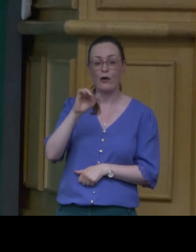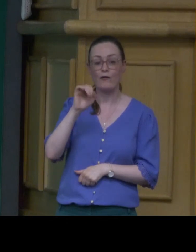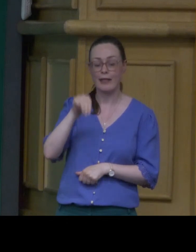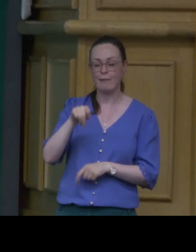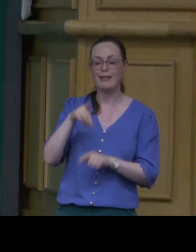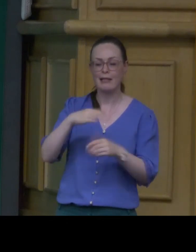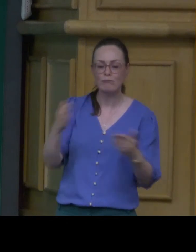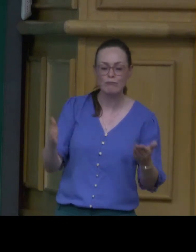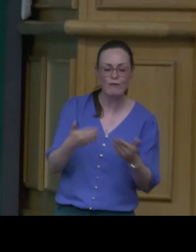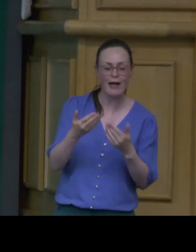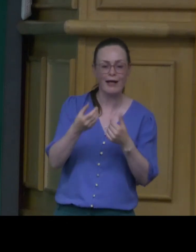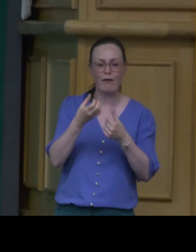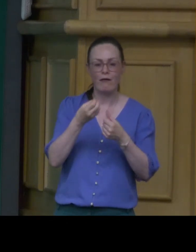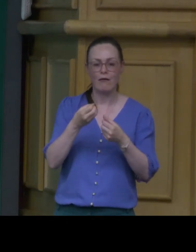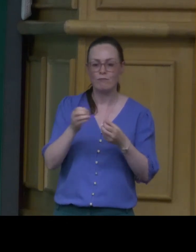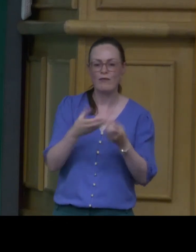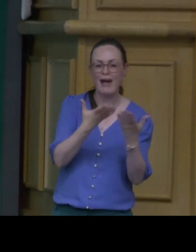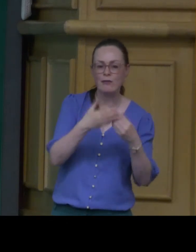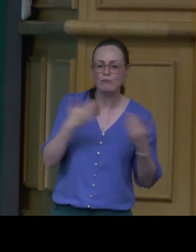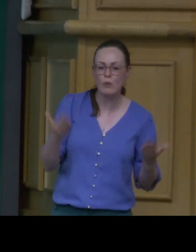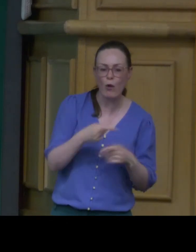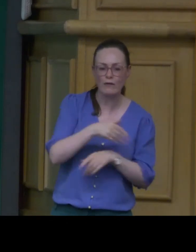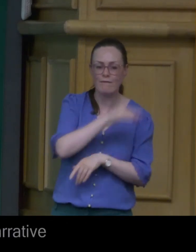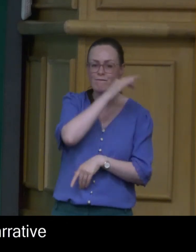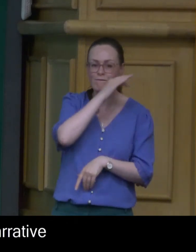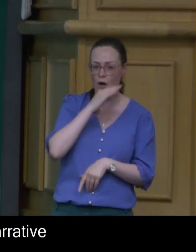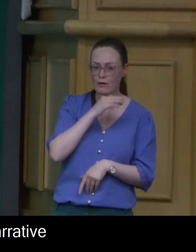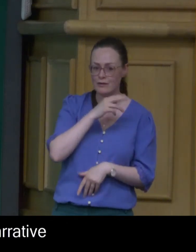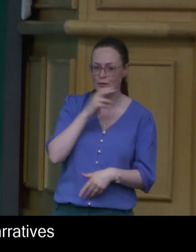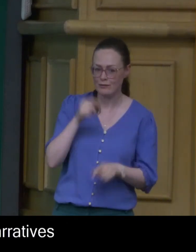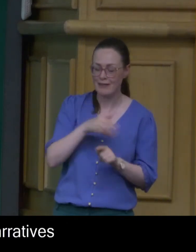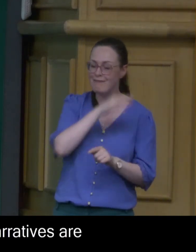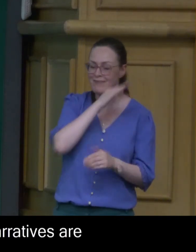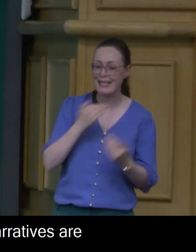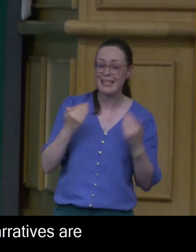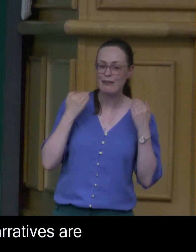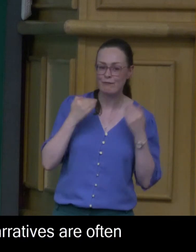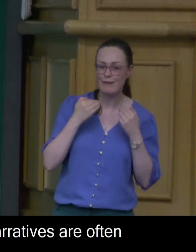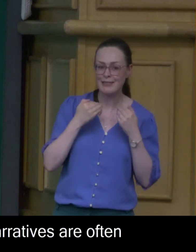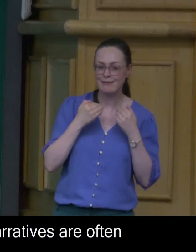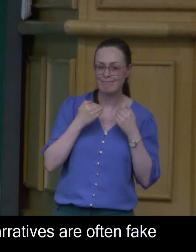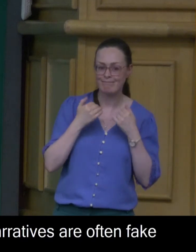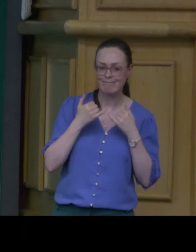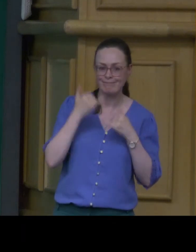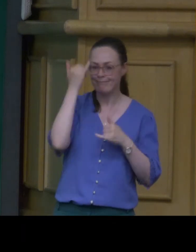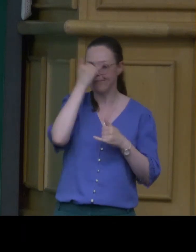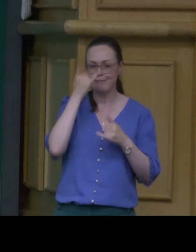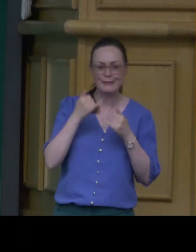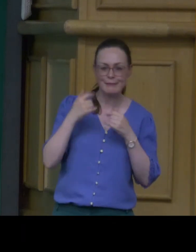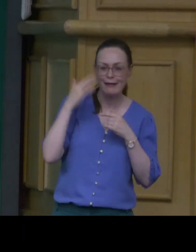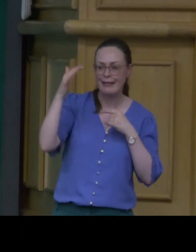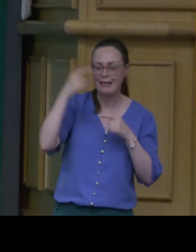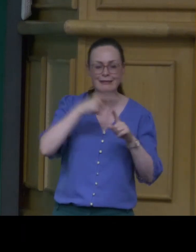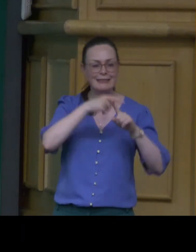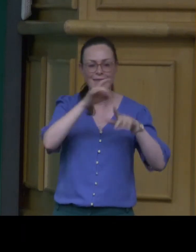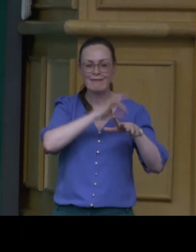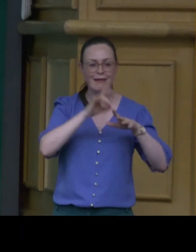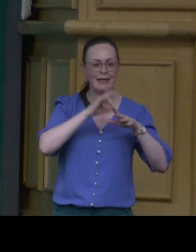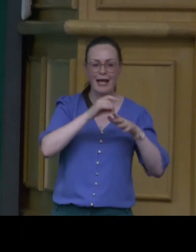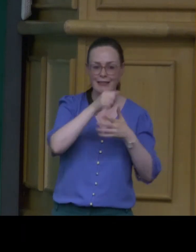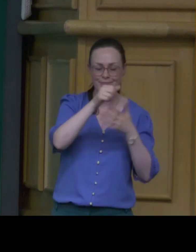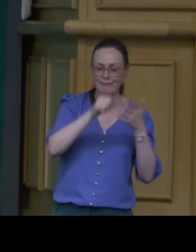provide or promote false narratives, are often fake information, conspiracy theories of a whole variety of different